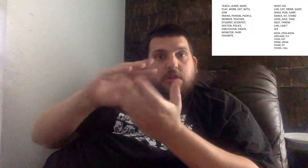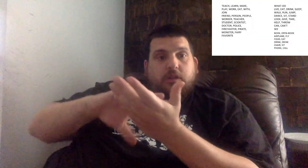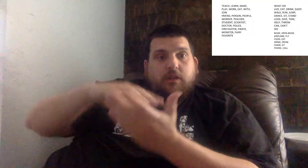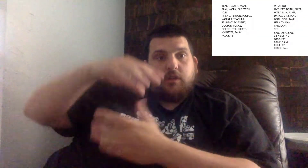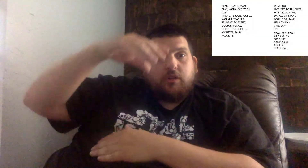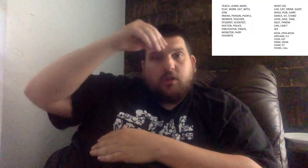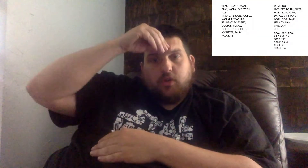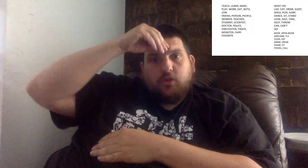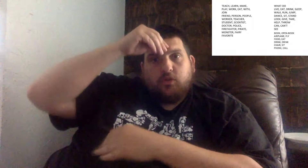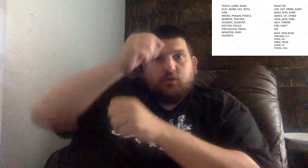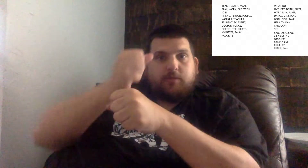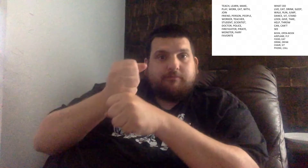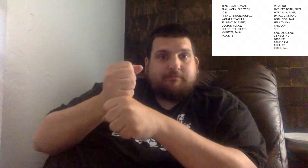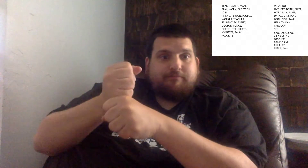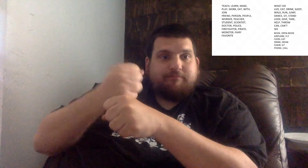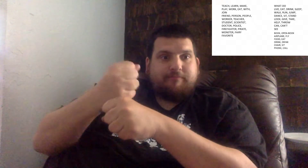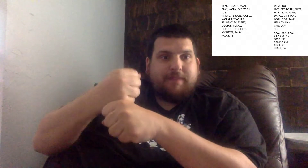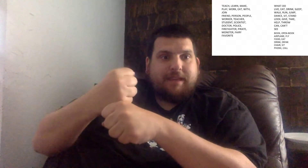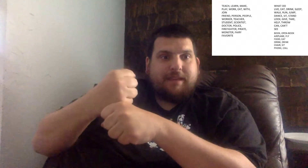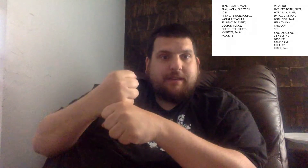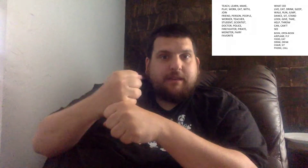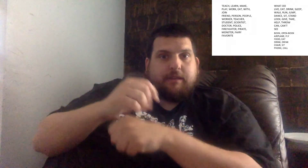Teach, learn, make,